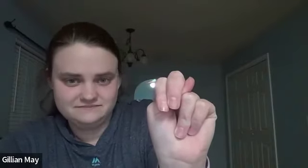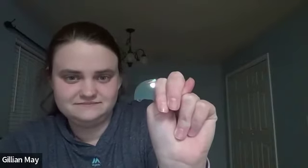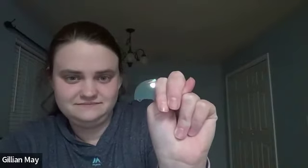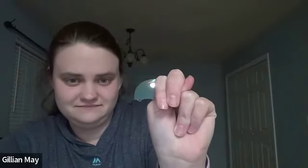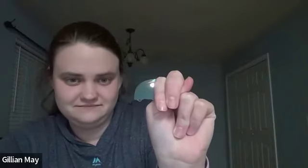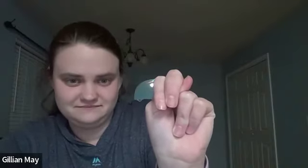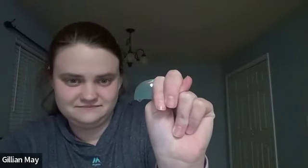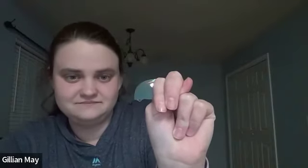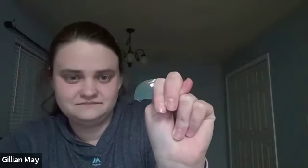All